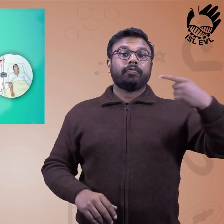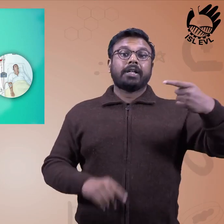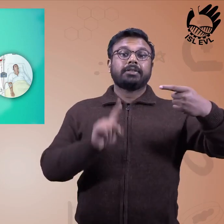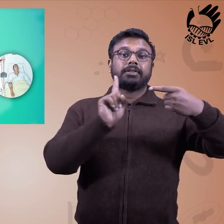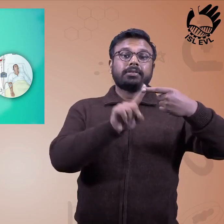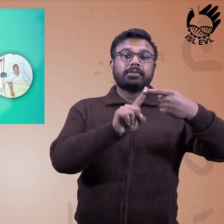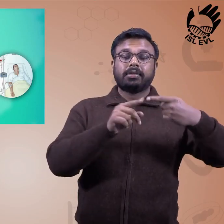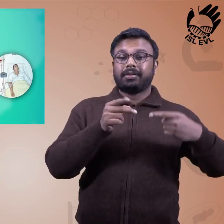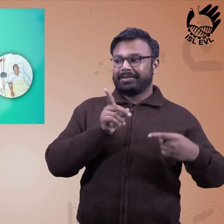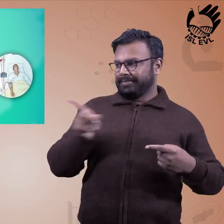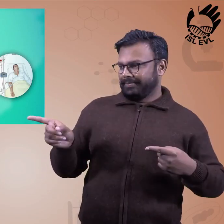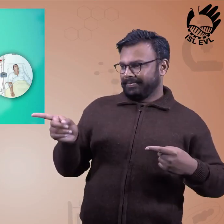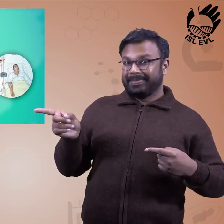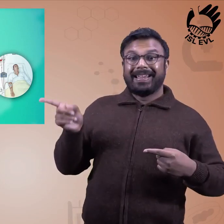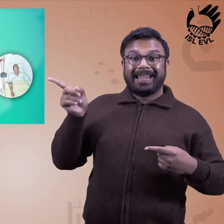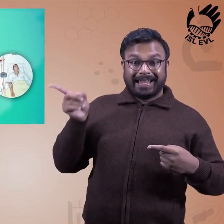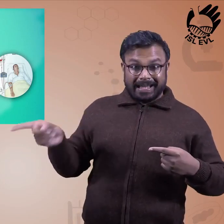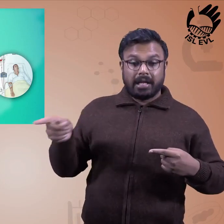first,